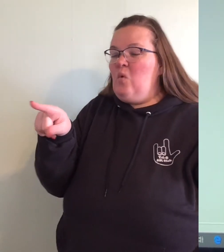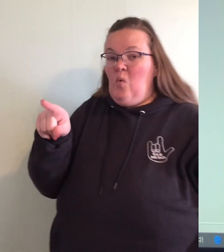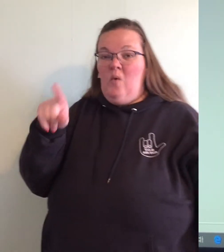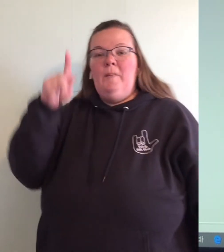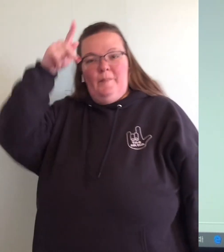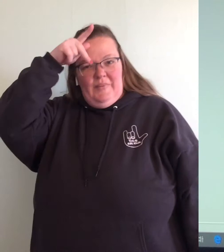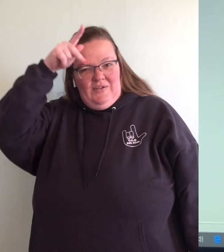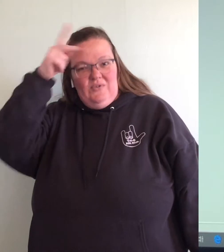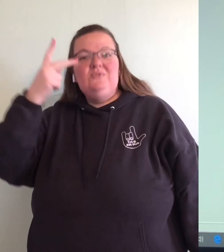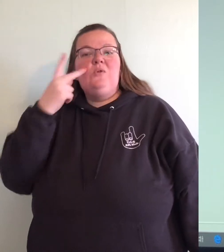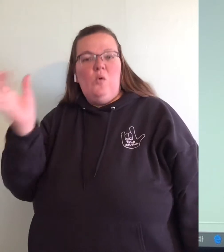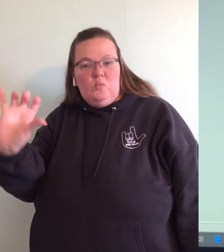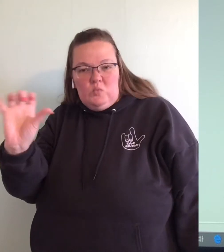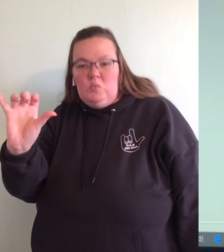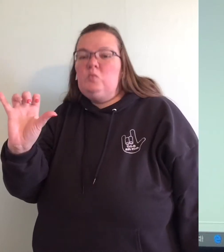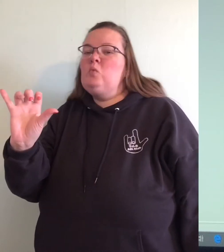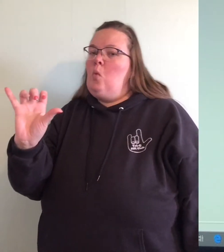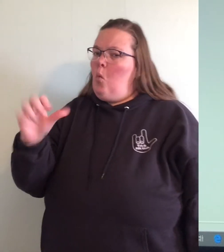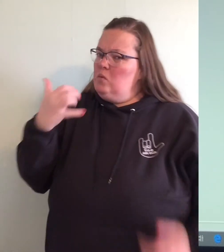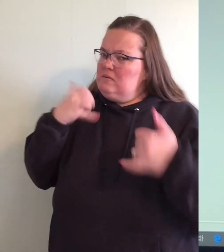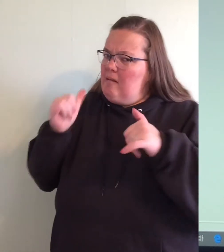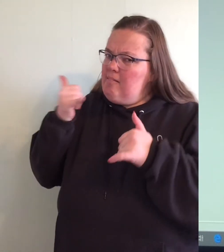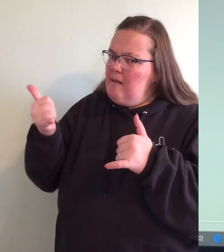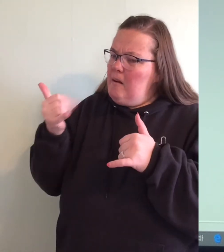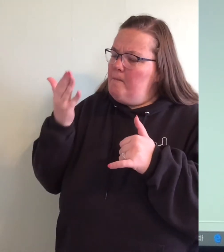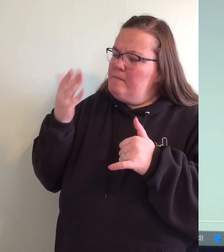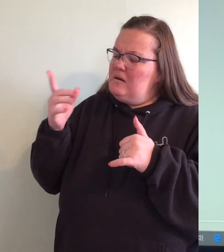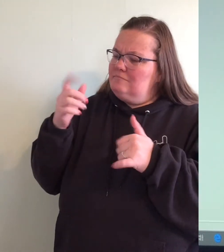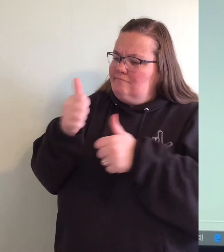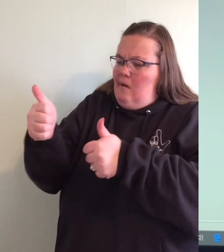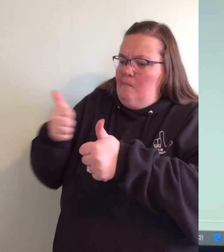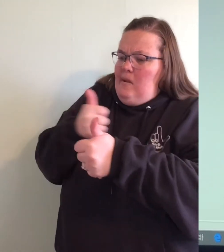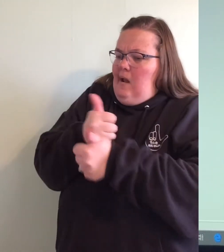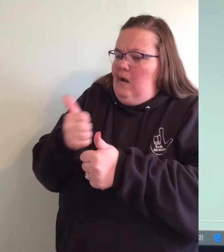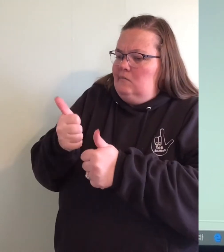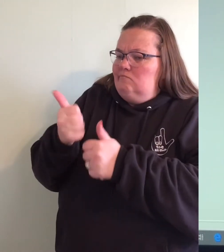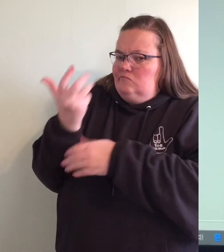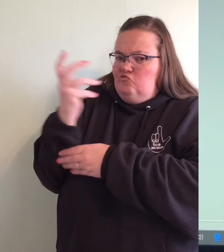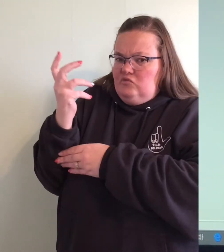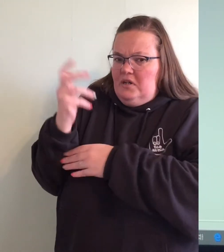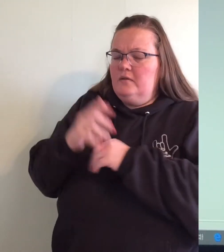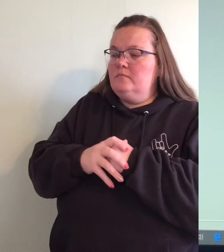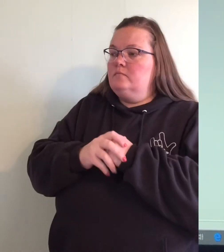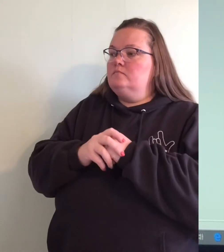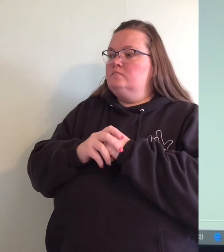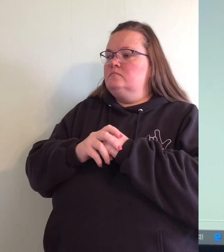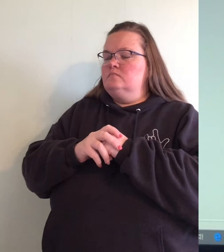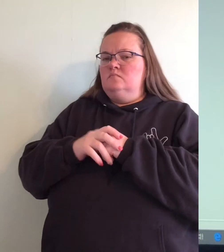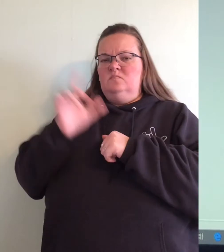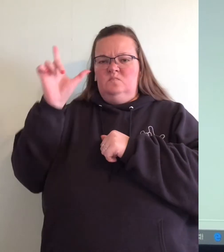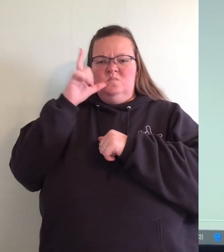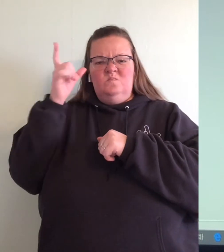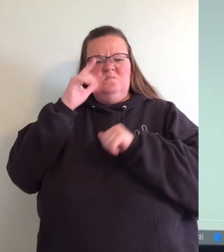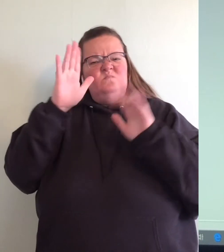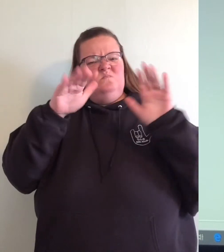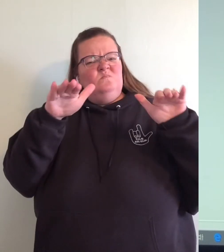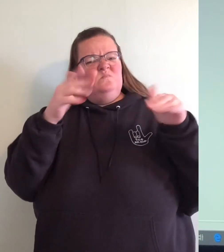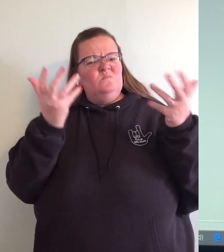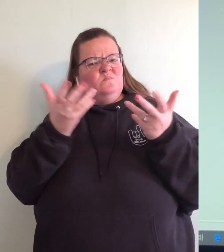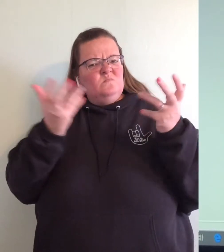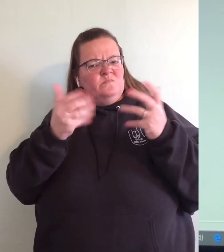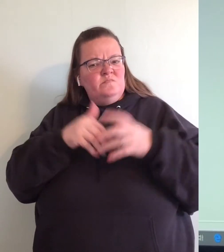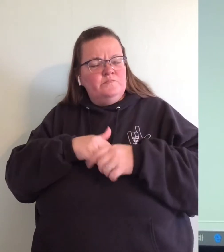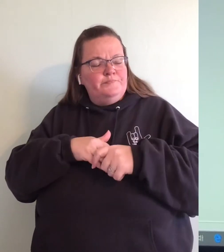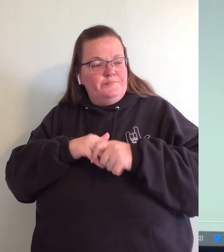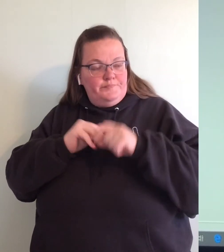that time too," said Peter. "It's still there. It's just gone behind the big tree." "What is it?" asked Lucy, trying very hard not to